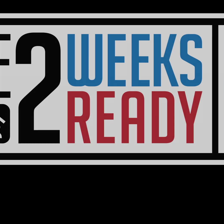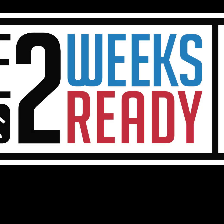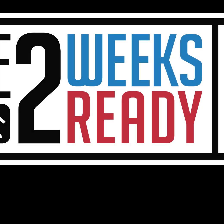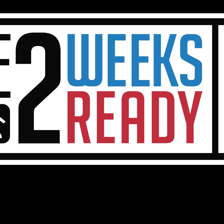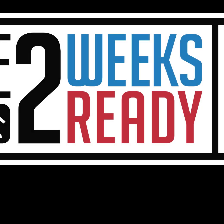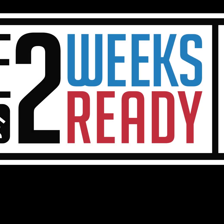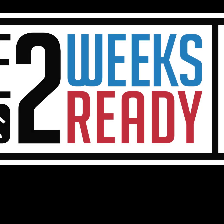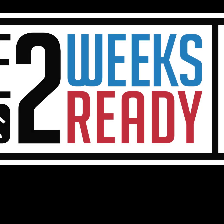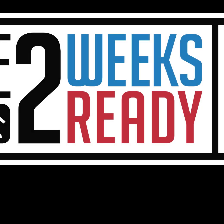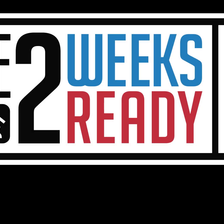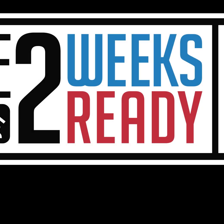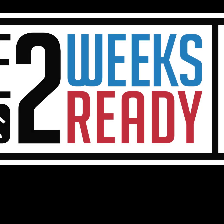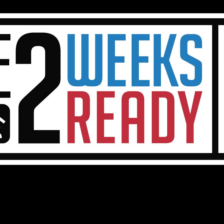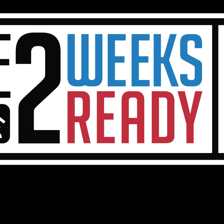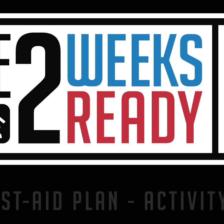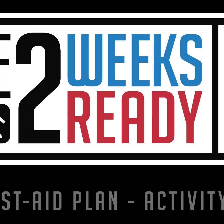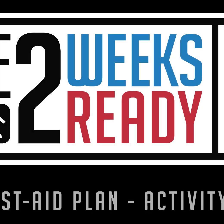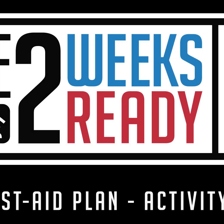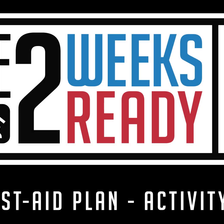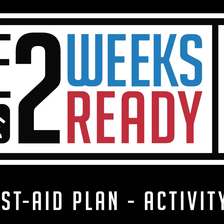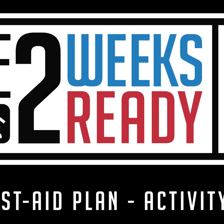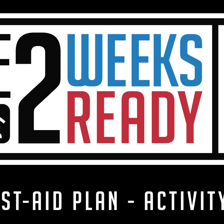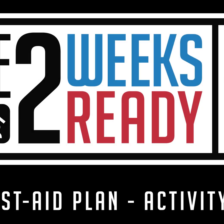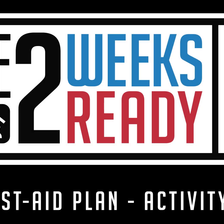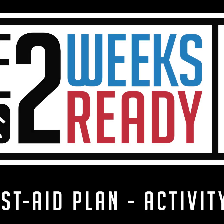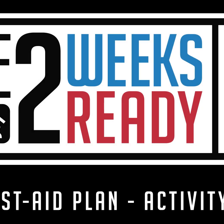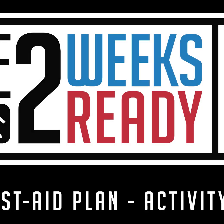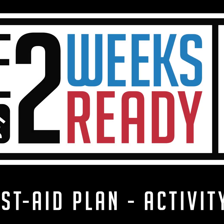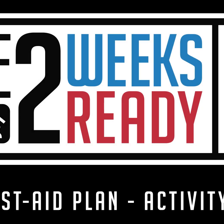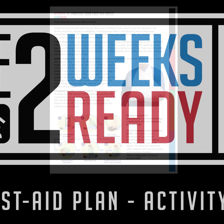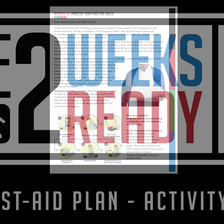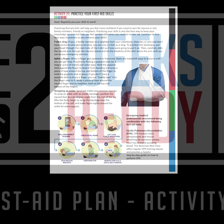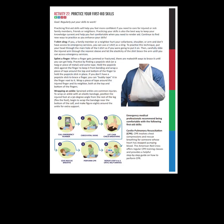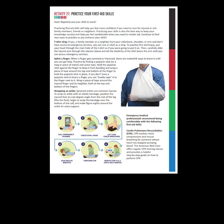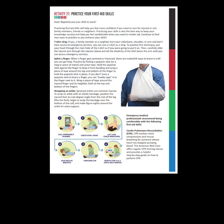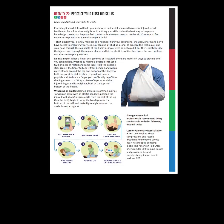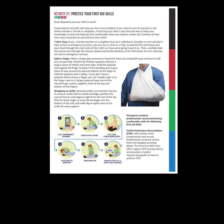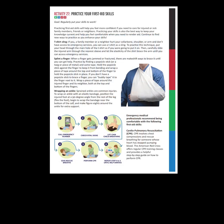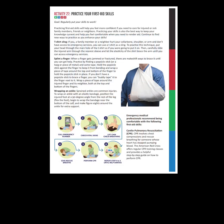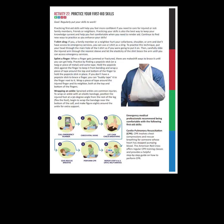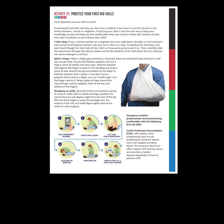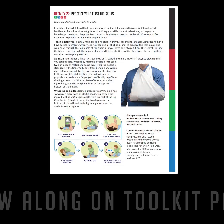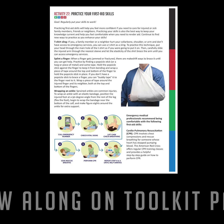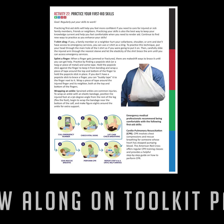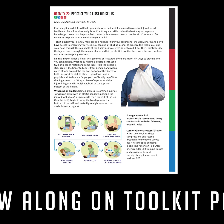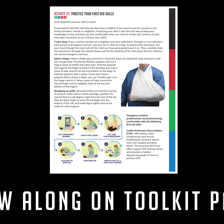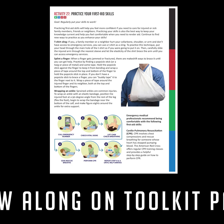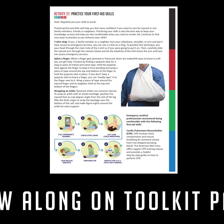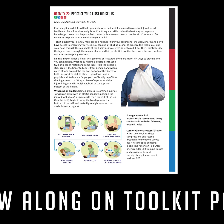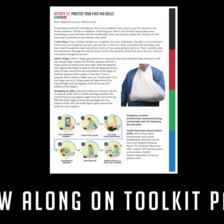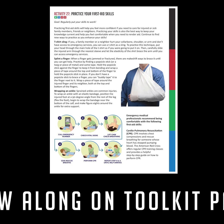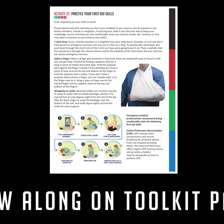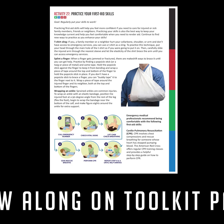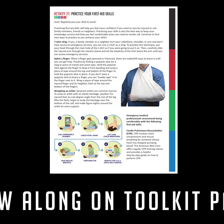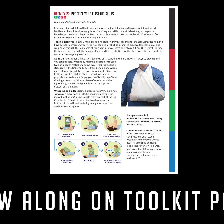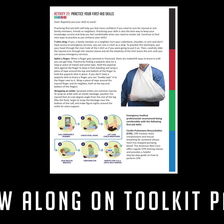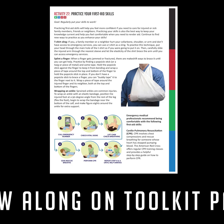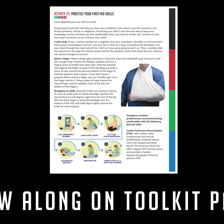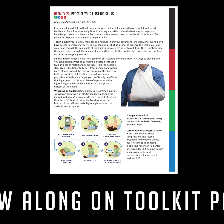Be 2 weeks ready. First Aid Plan, Activity 27. Follow along on Toolkit, page